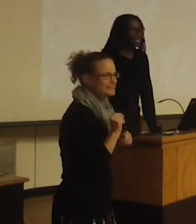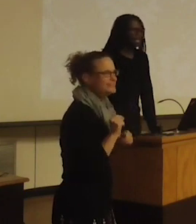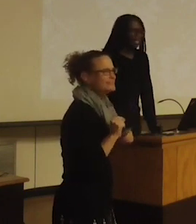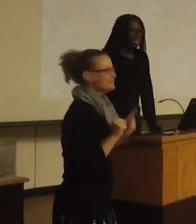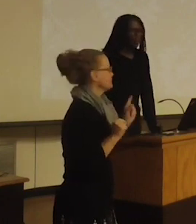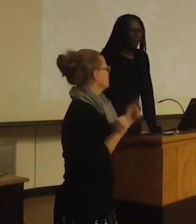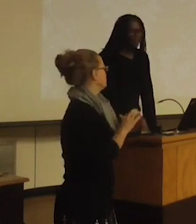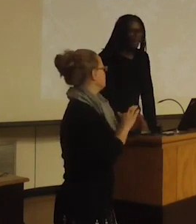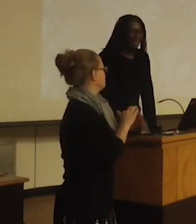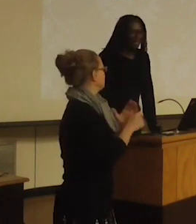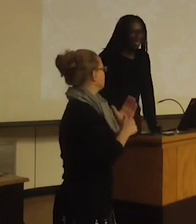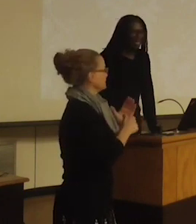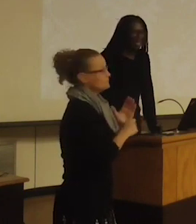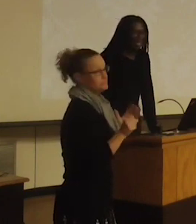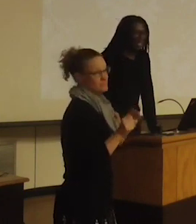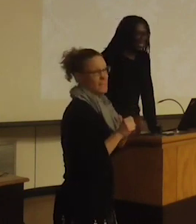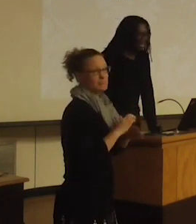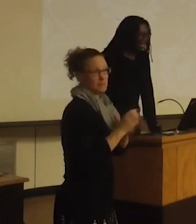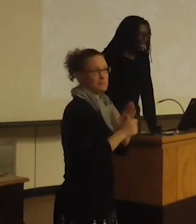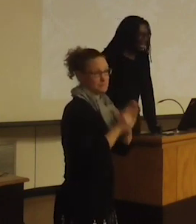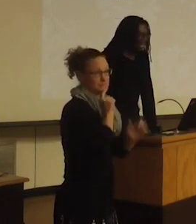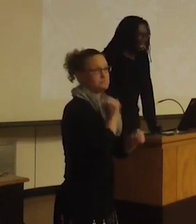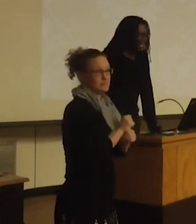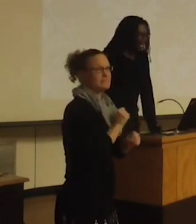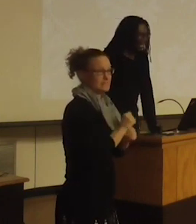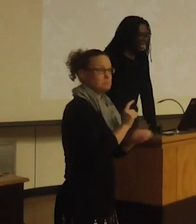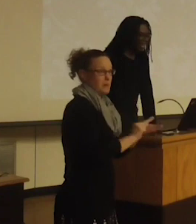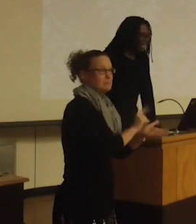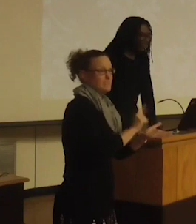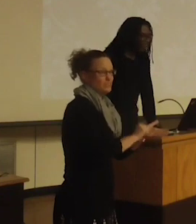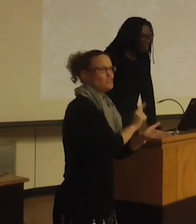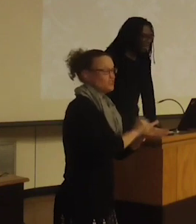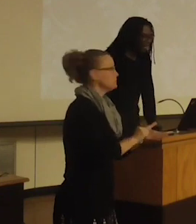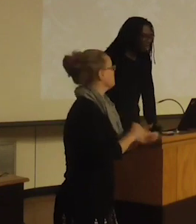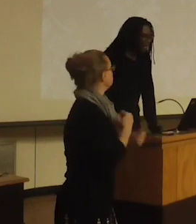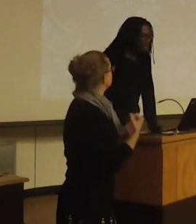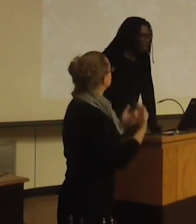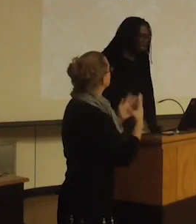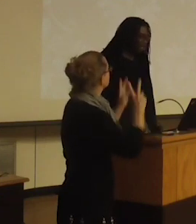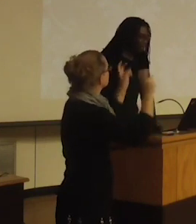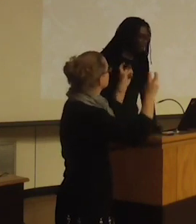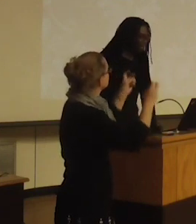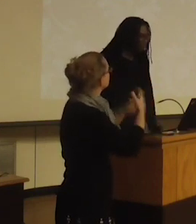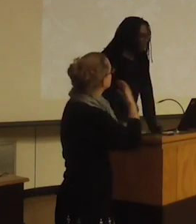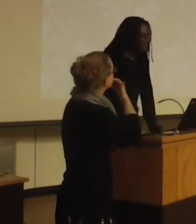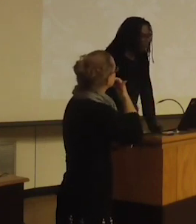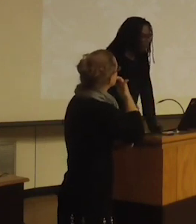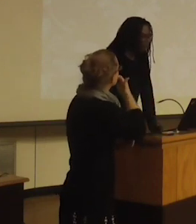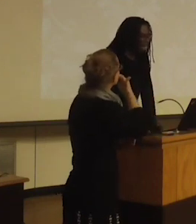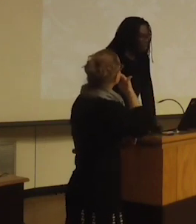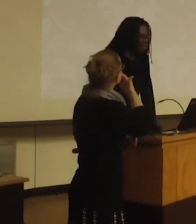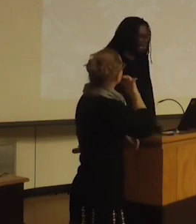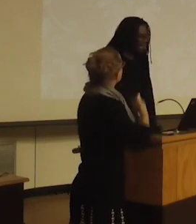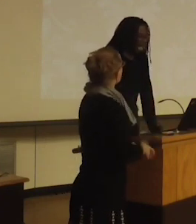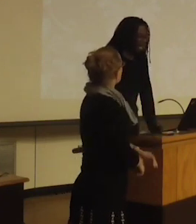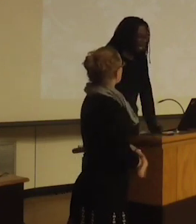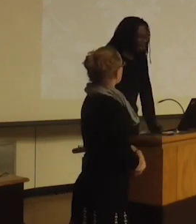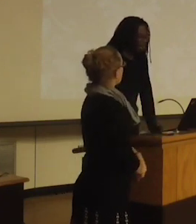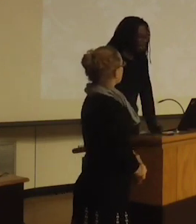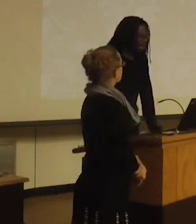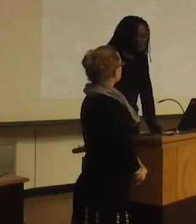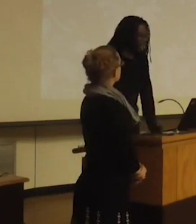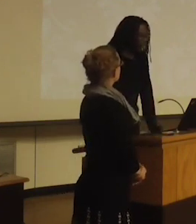Beef Magazine, and yes, Beef Magazine is a thing that exists. It says that the fight for the center of the dinner plate is on if tofu, beans,